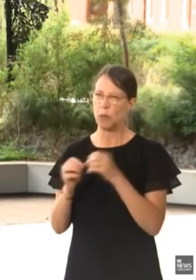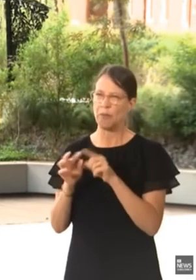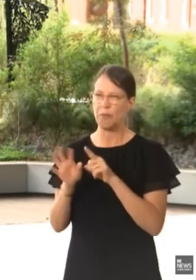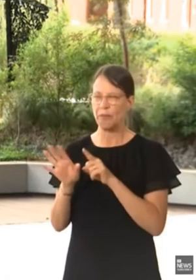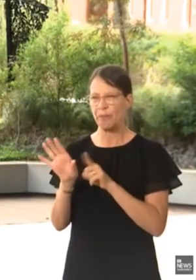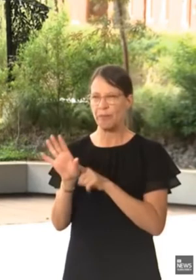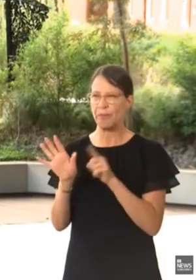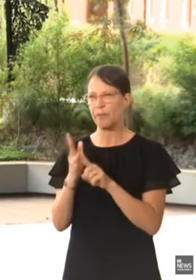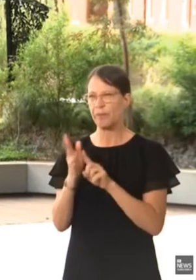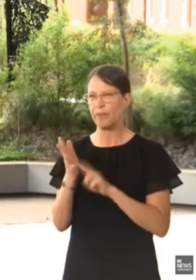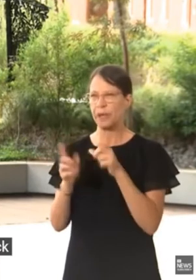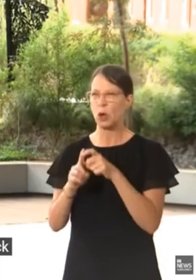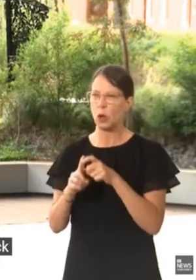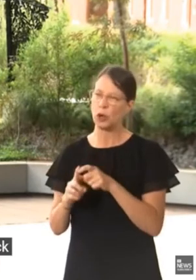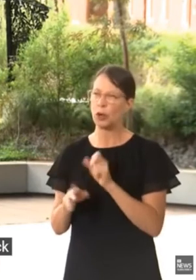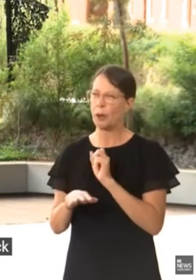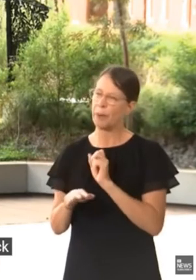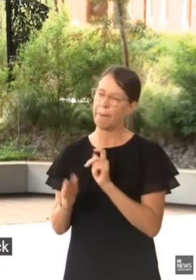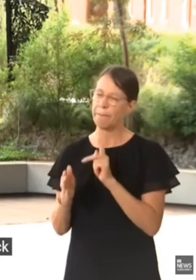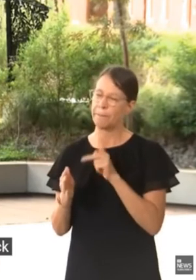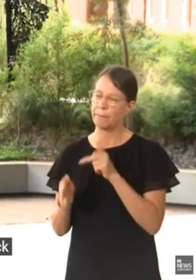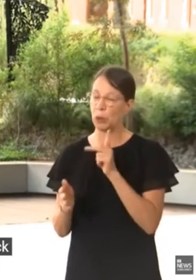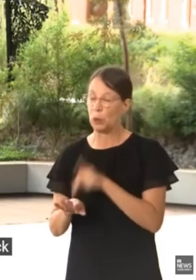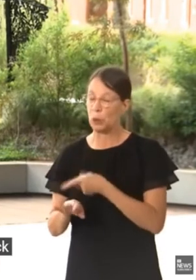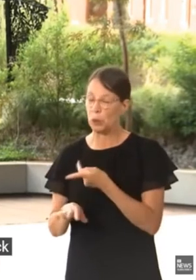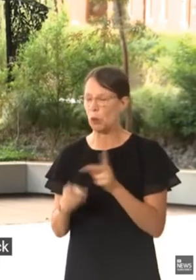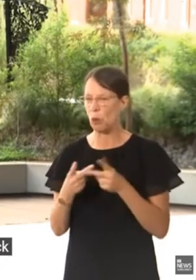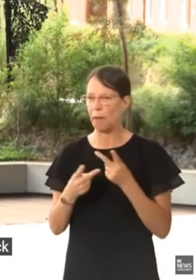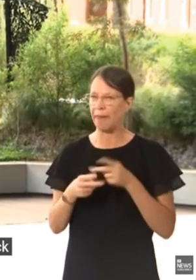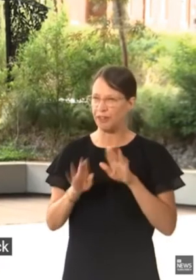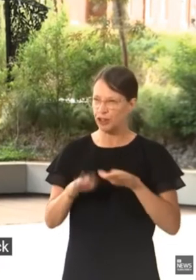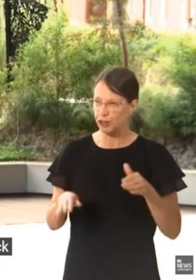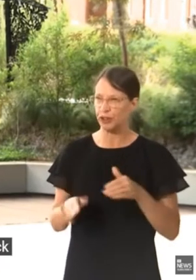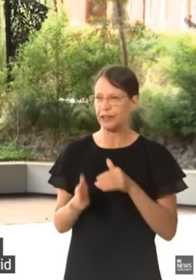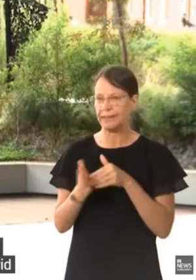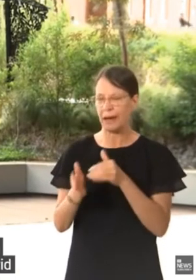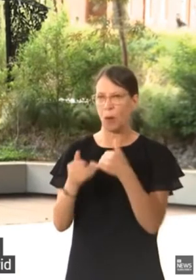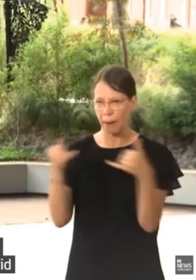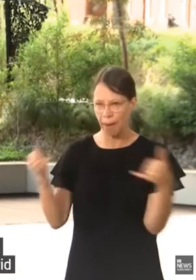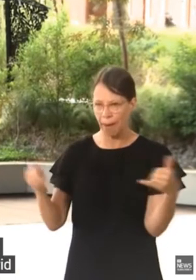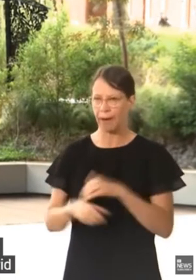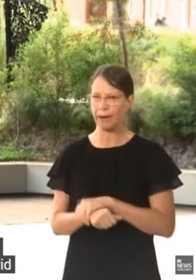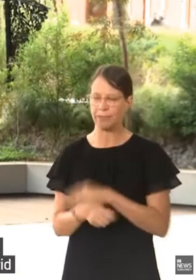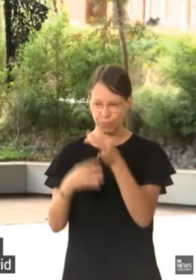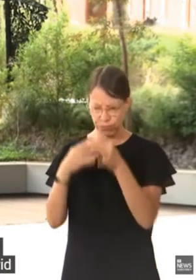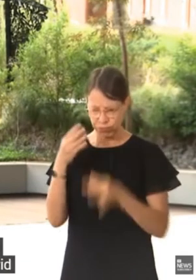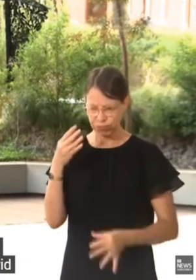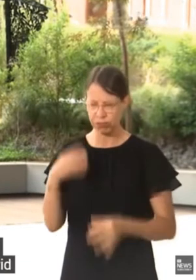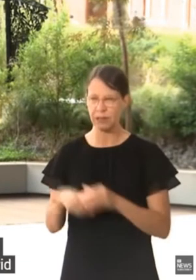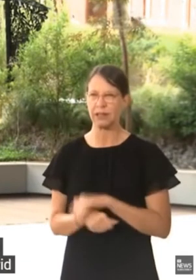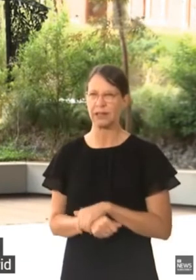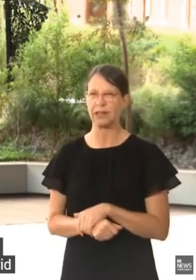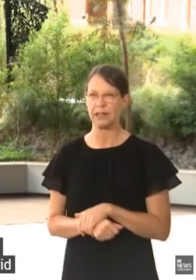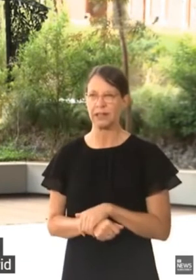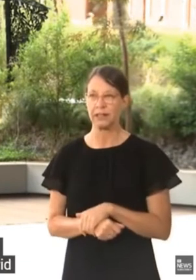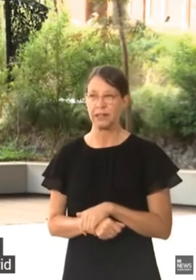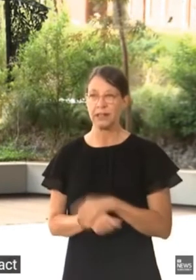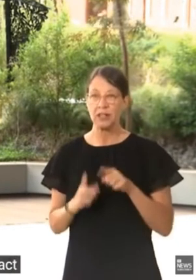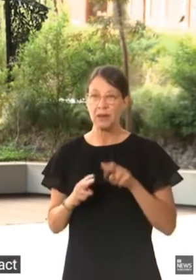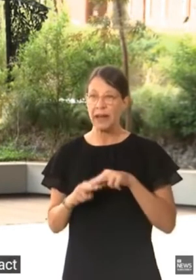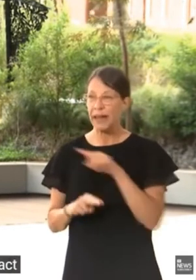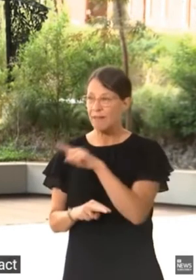Helpline. To those of you who are in isolation, whether you're COVID positive or a household